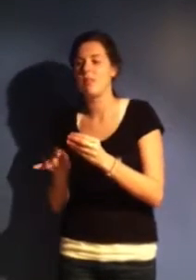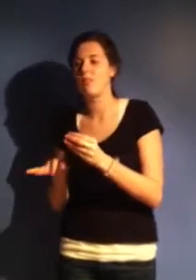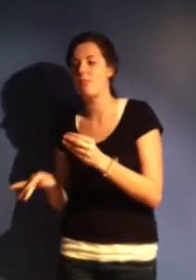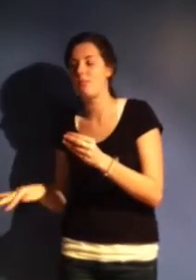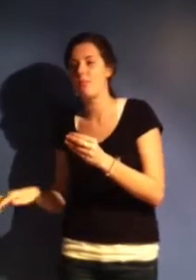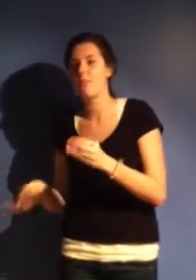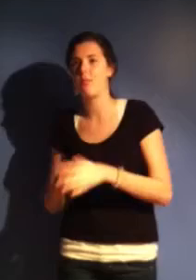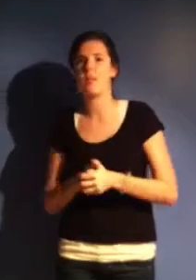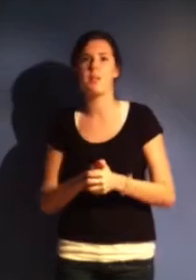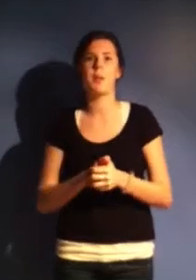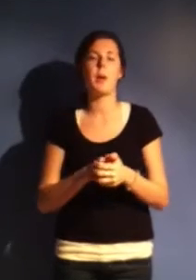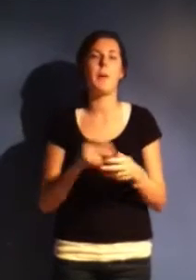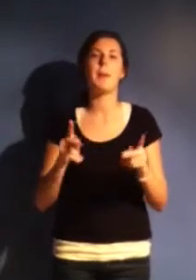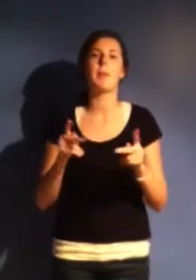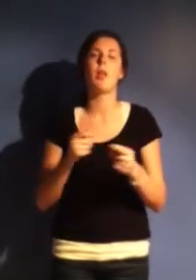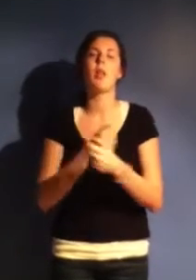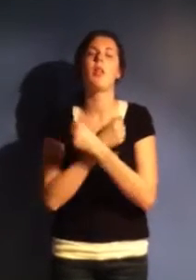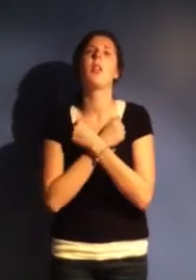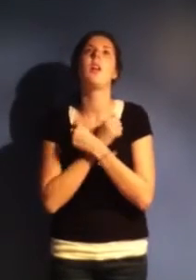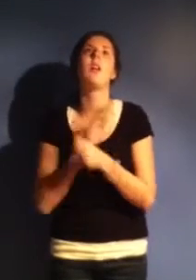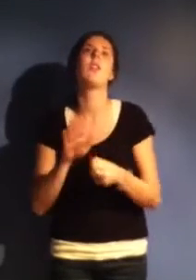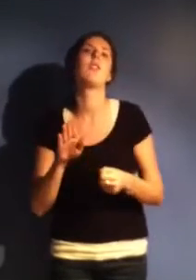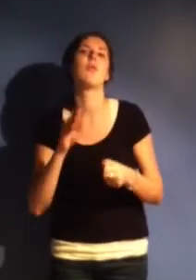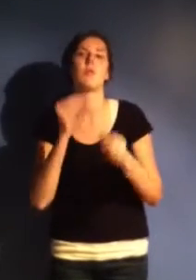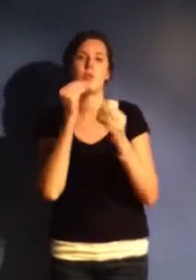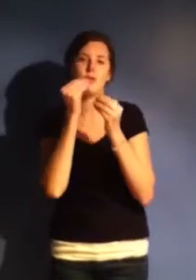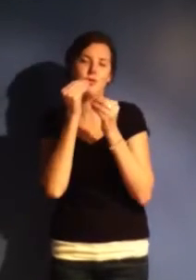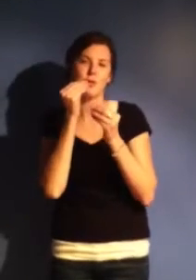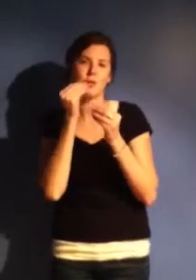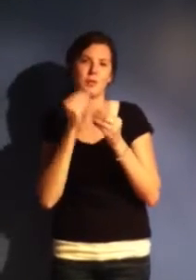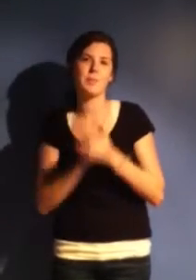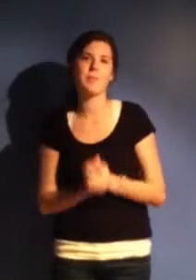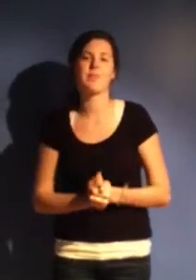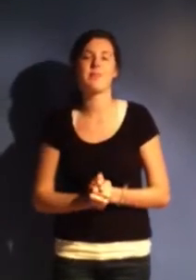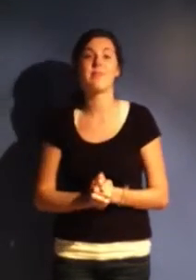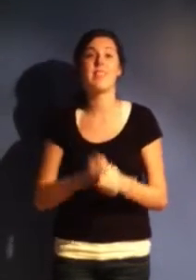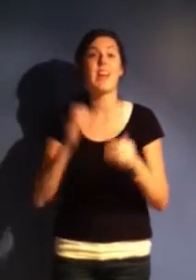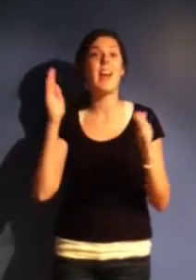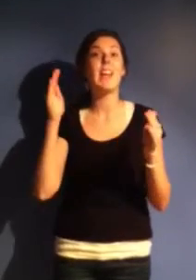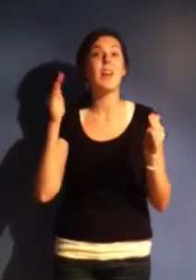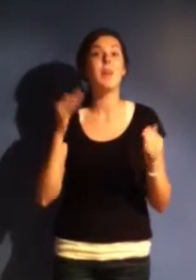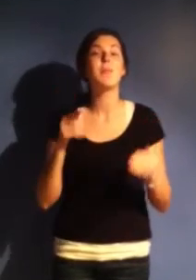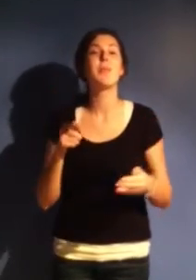pteropitis appetizers. I hope you pteropitis.